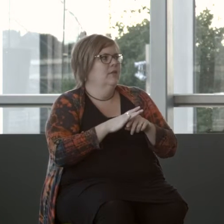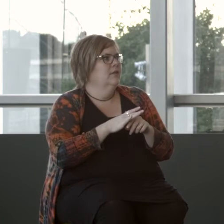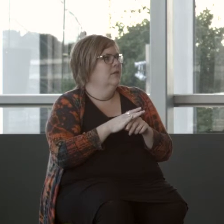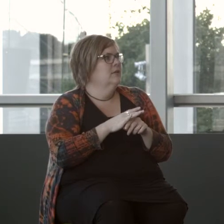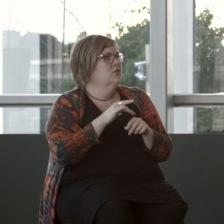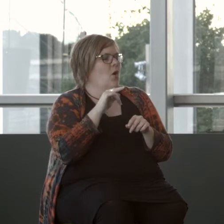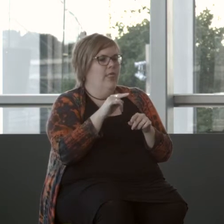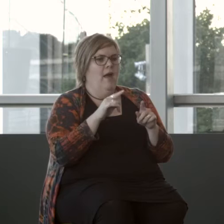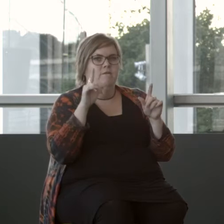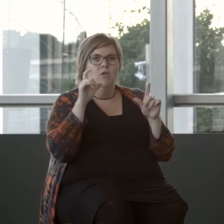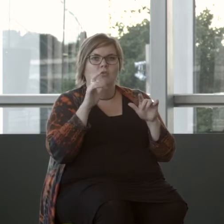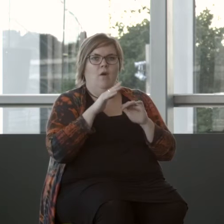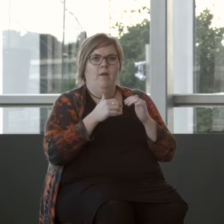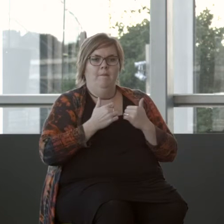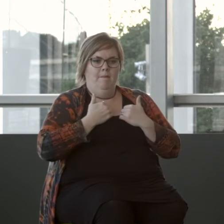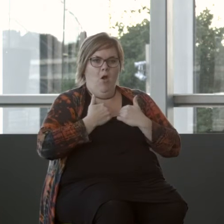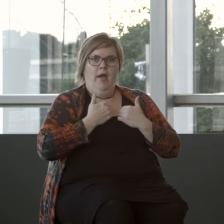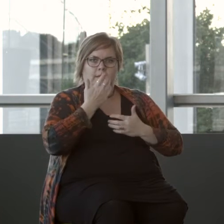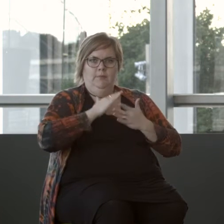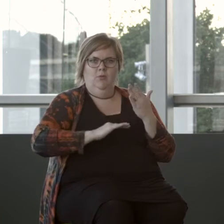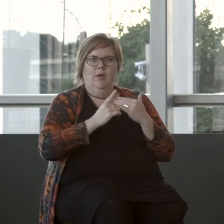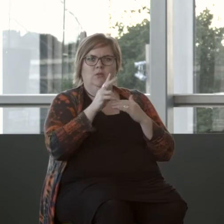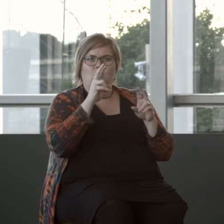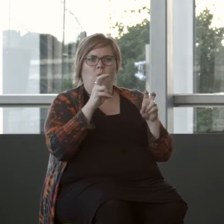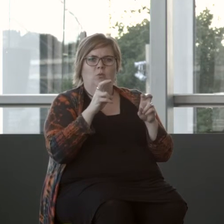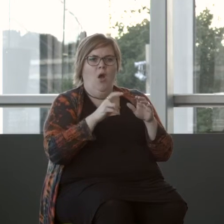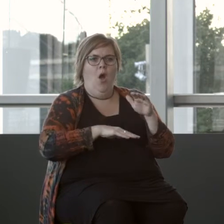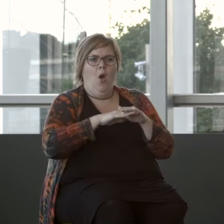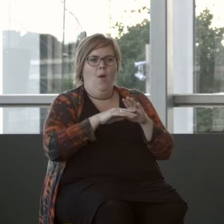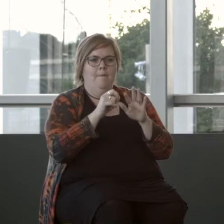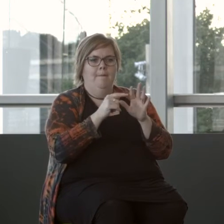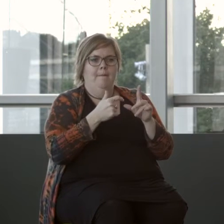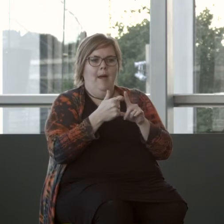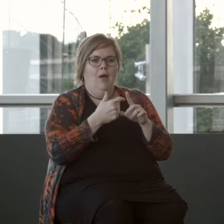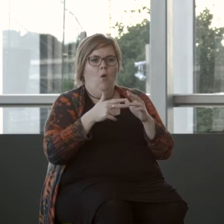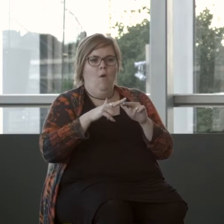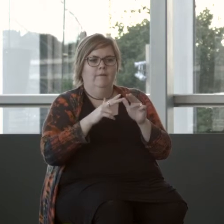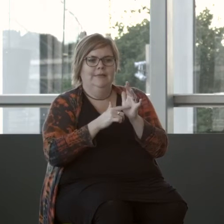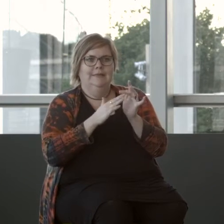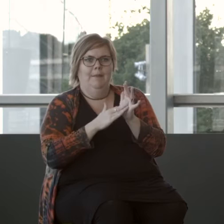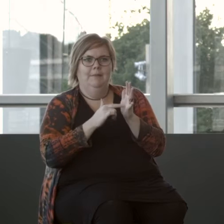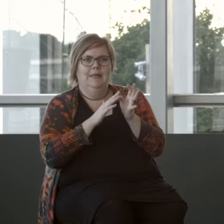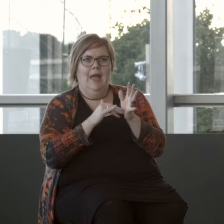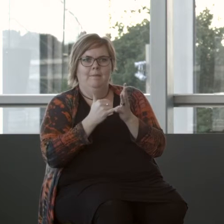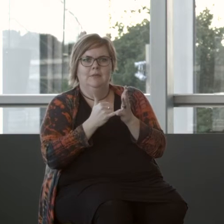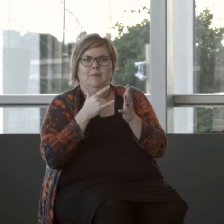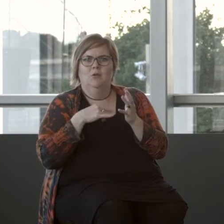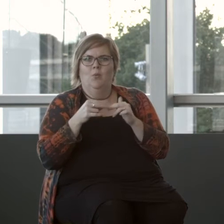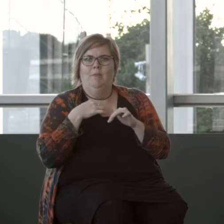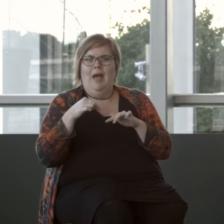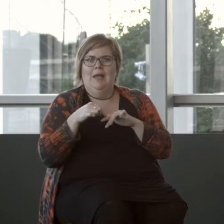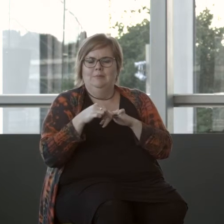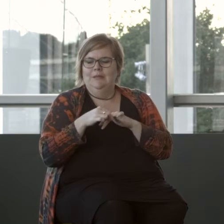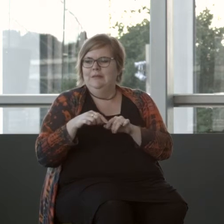own experience, like one is titled A Whole Pack of Tim Tams, because I sat down with my husband one night and I was eating Tim Tams. I looked down and I